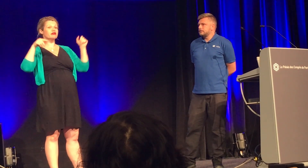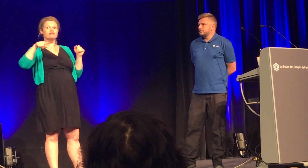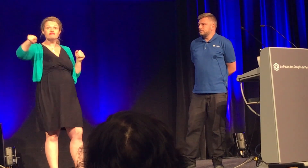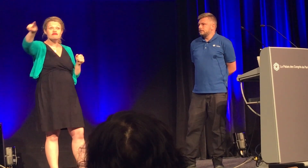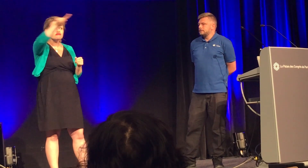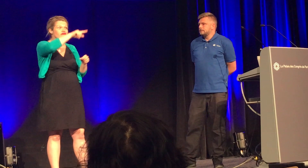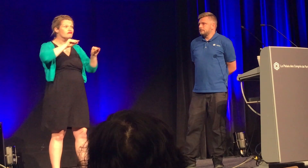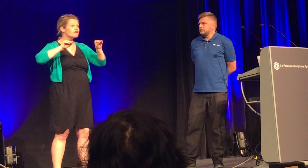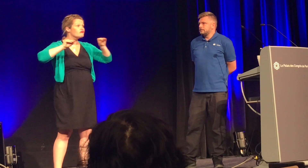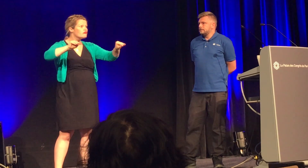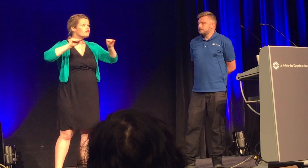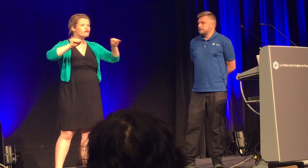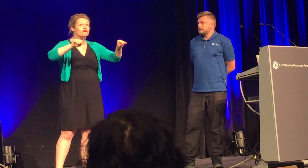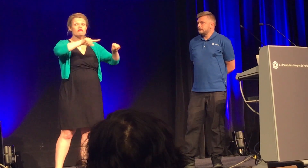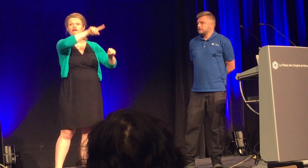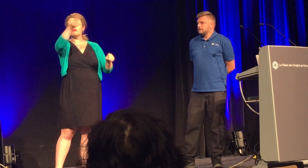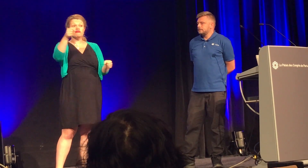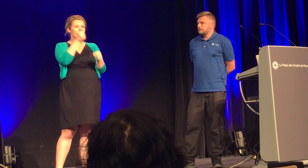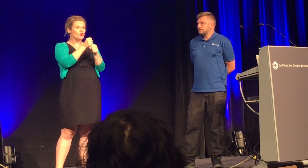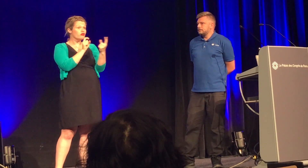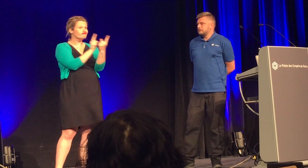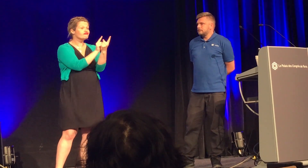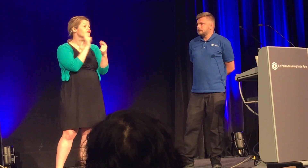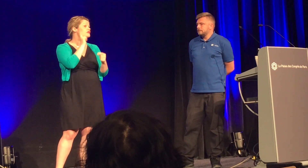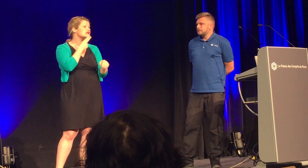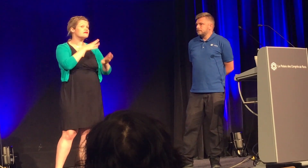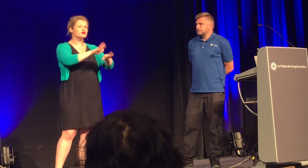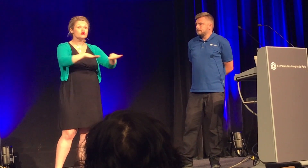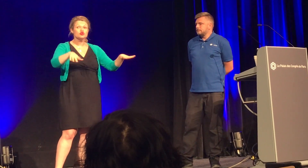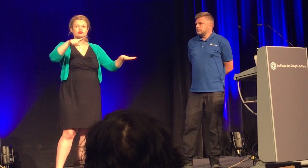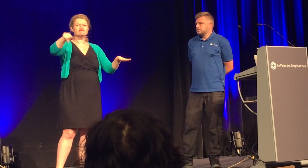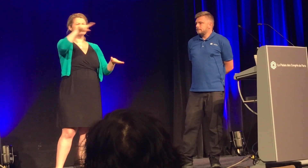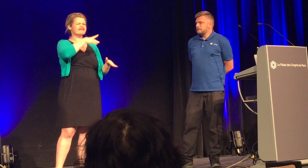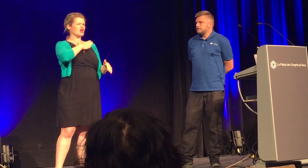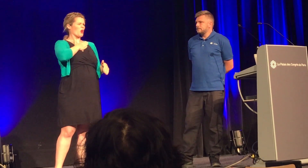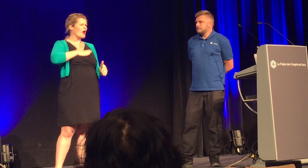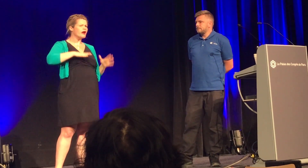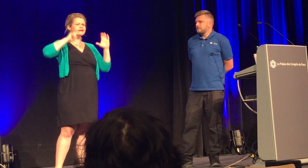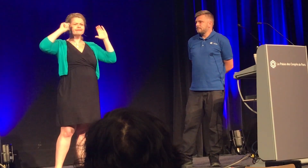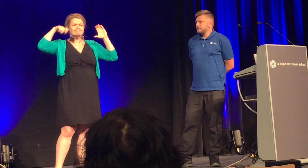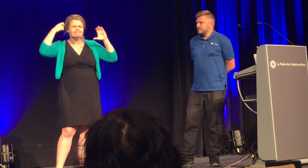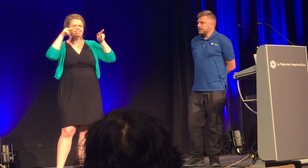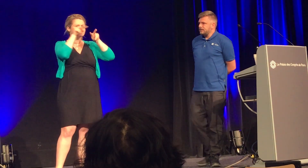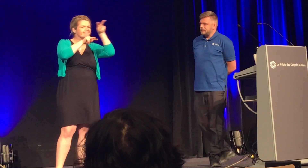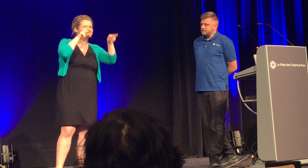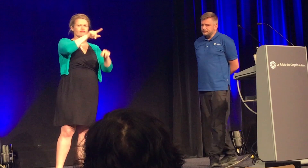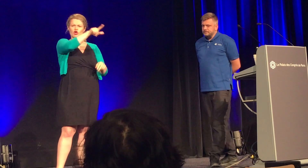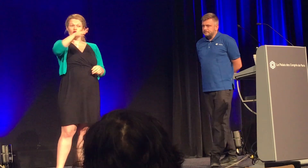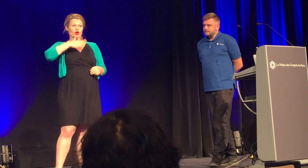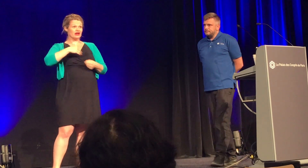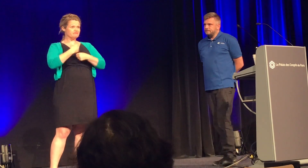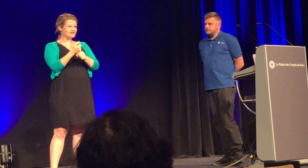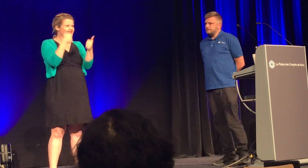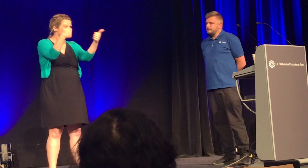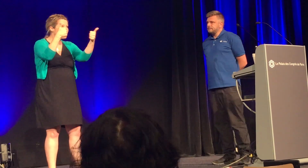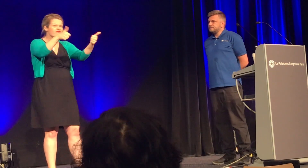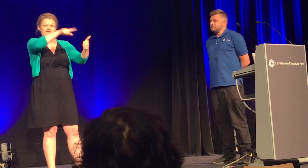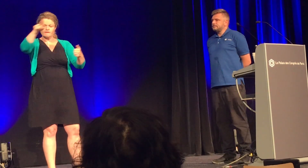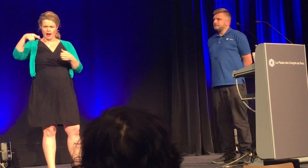these deaf children throughout Europe. So the Open Sign Project seeks to continue this philosophy.